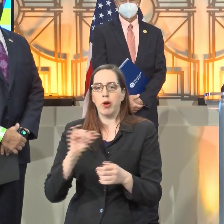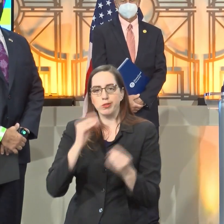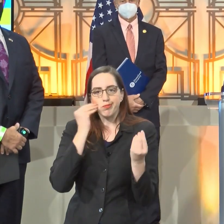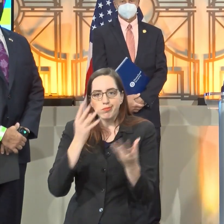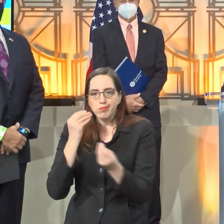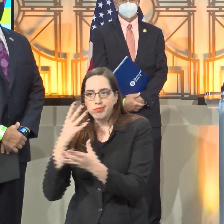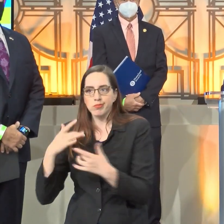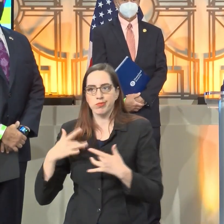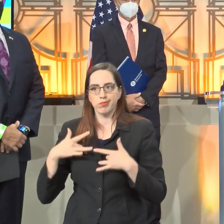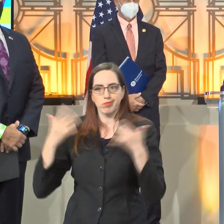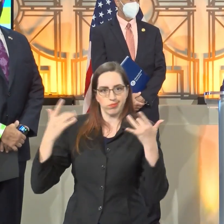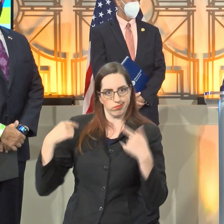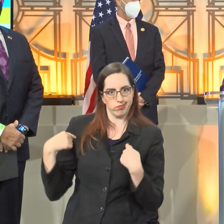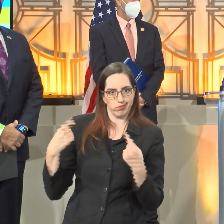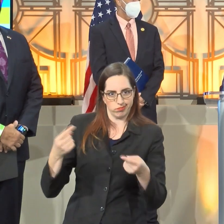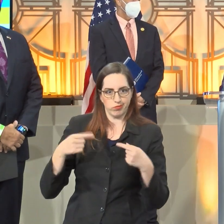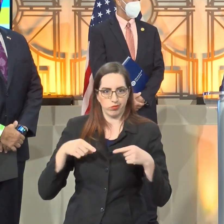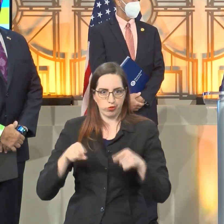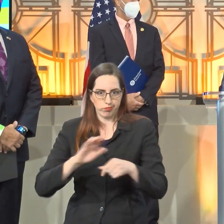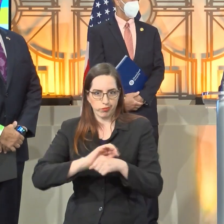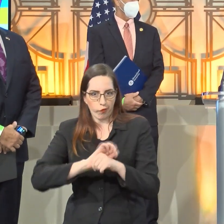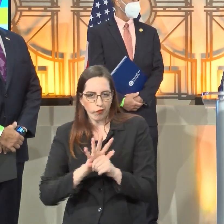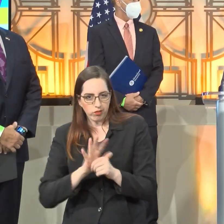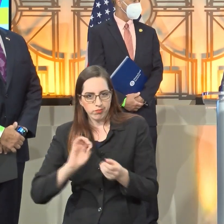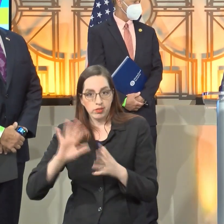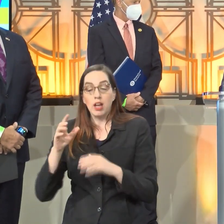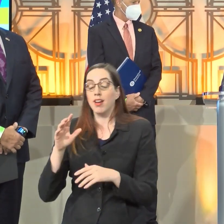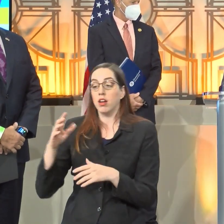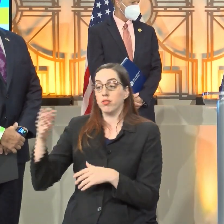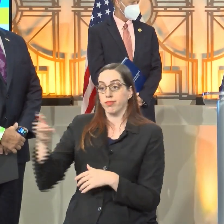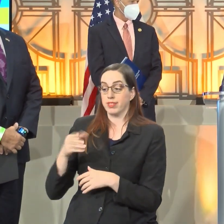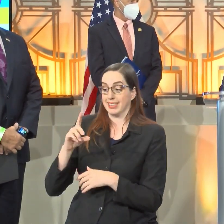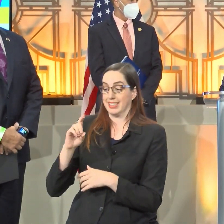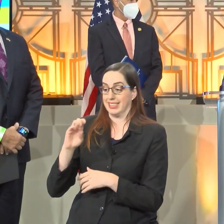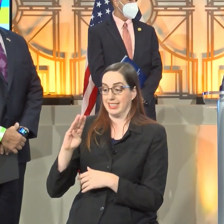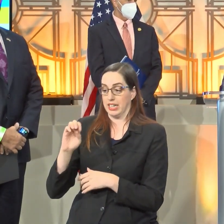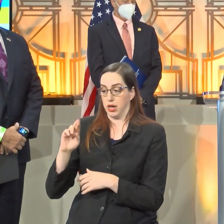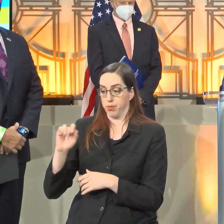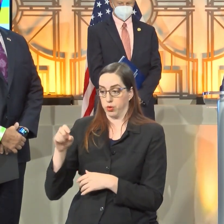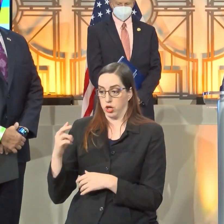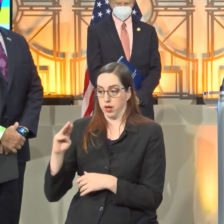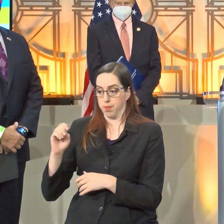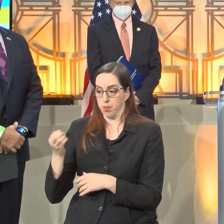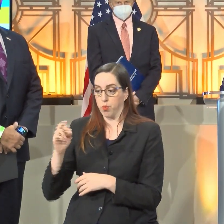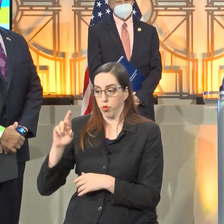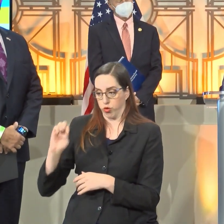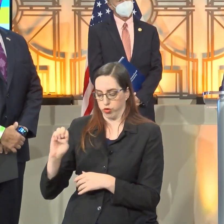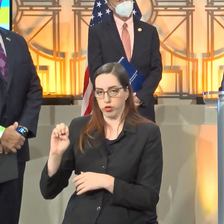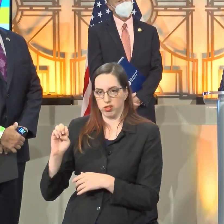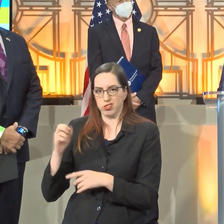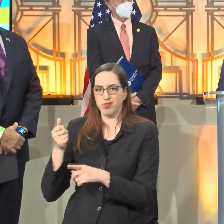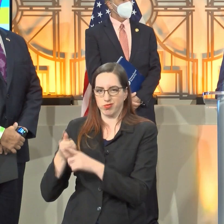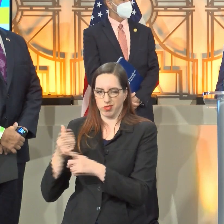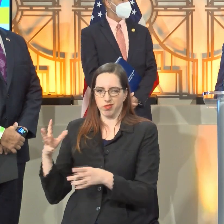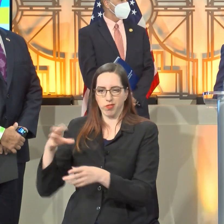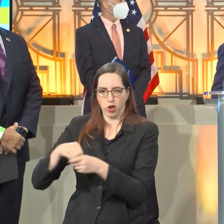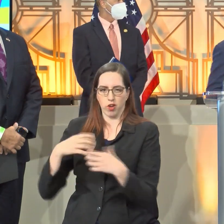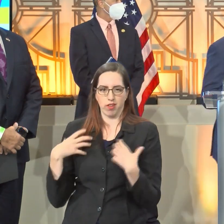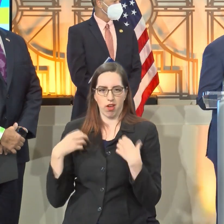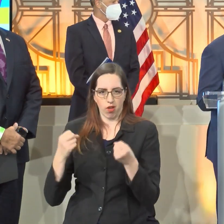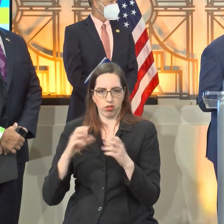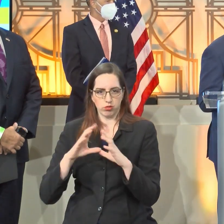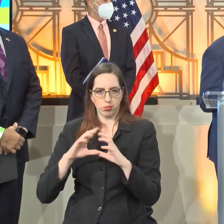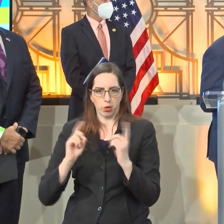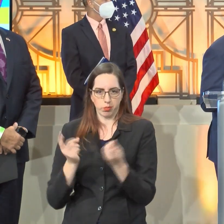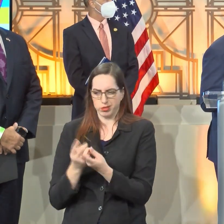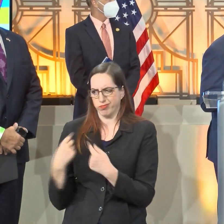during the pandemic. Let me also now bring Deborah Moore, the Assistant Director of Human Services Division of the Houston Health Department. Deborah, and